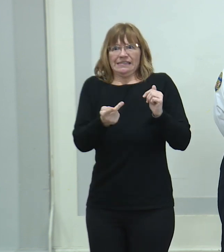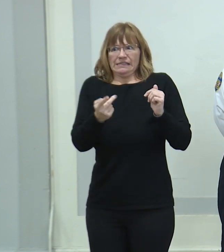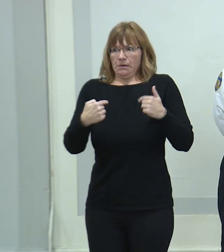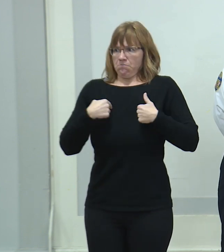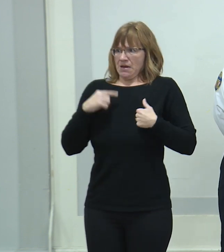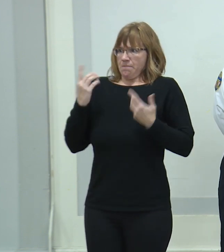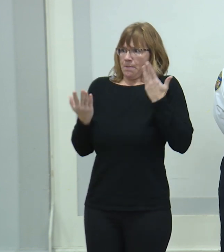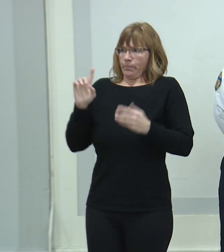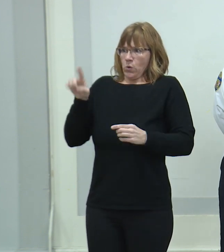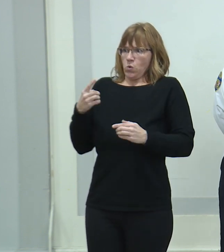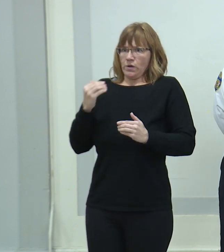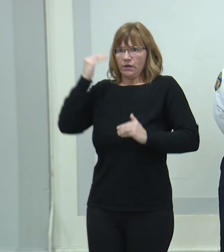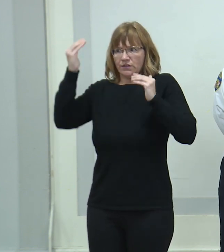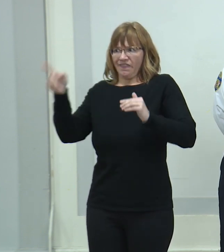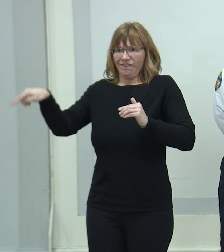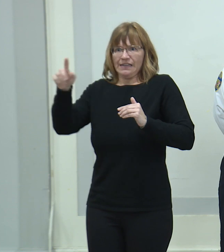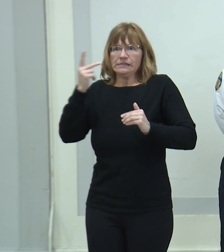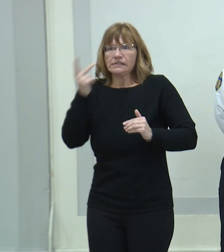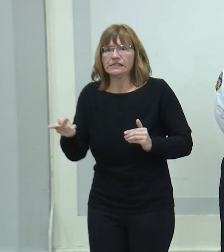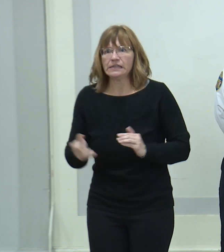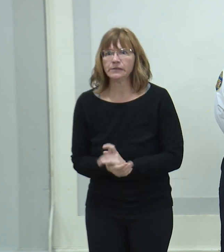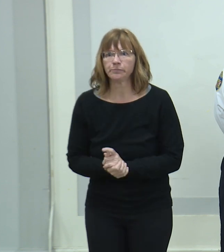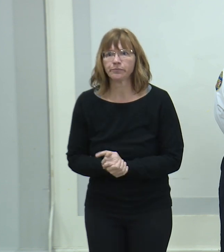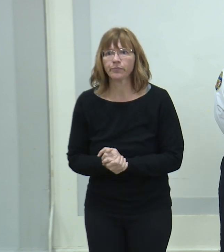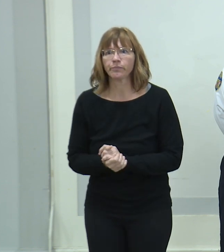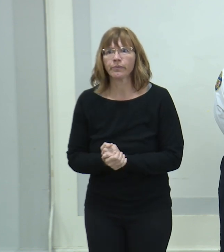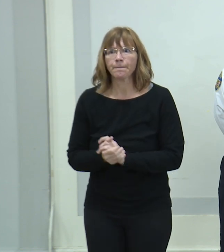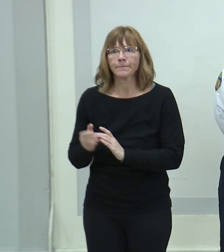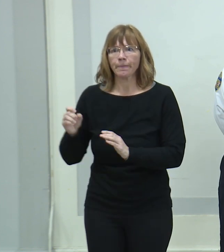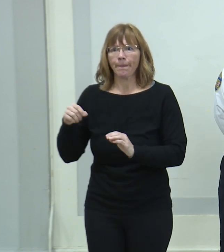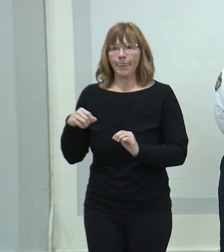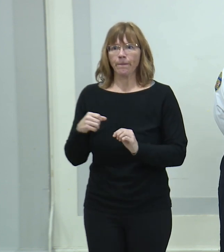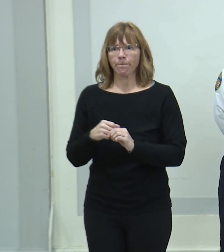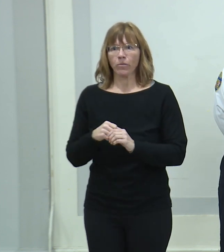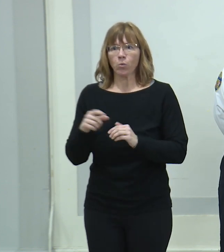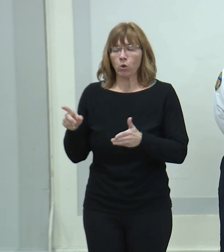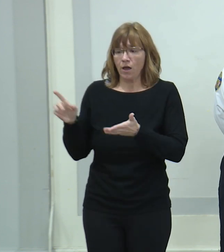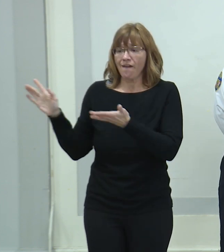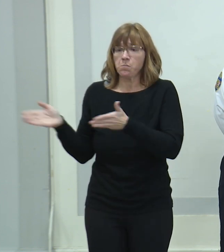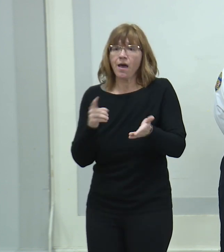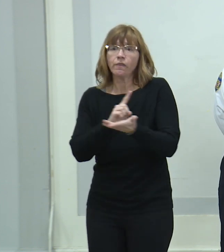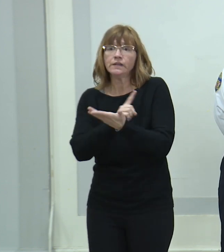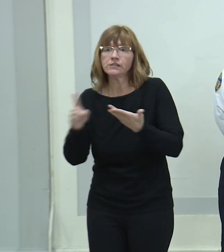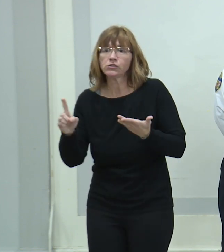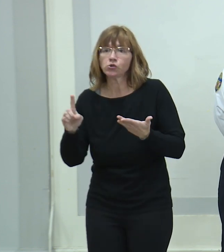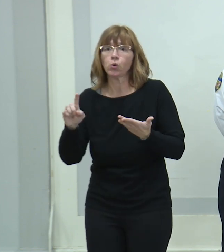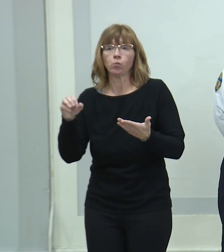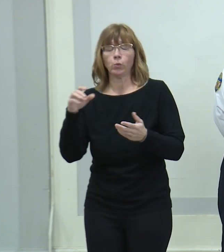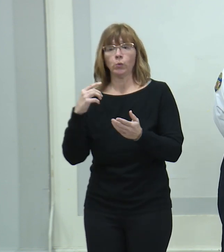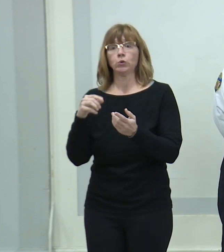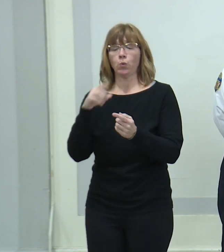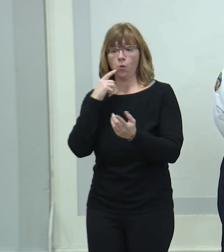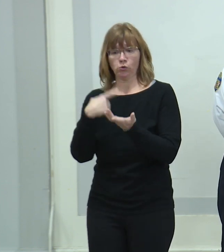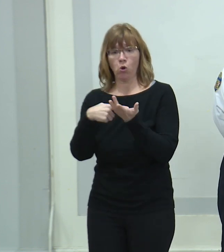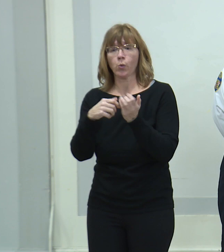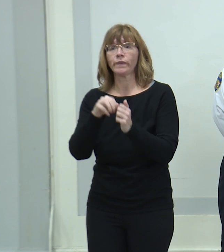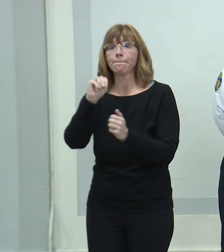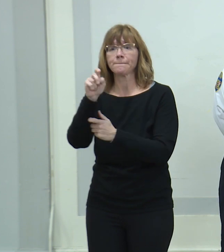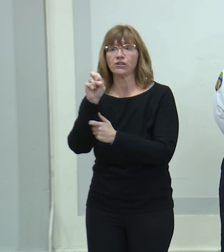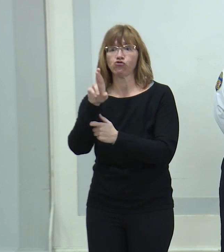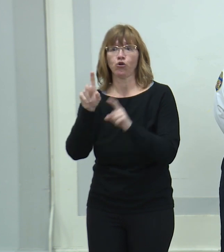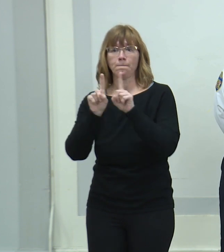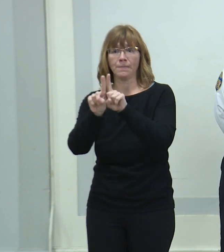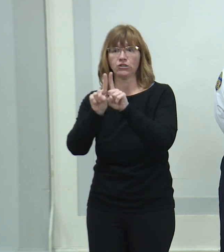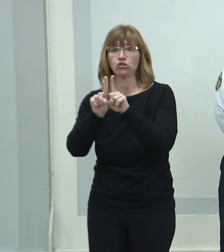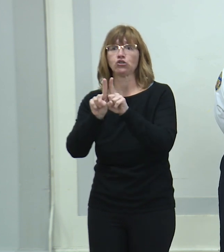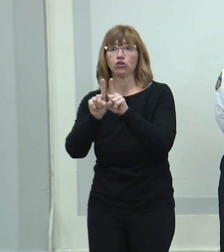know we announced our Children's Cabinet plan this week that talks about mentoring and the importance of that, and you'll be hearing more about how we want to bolster